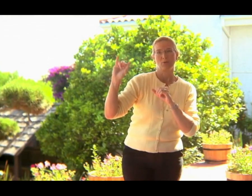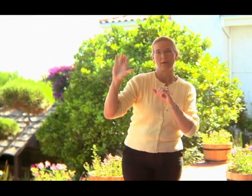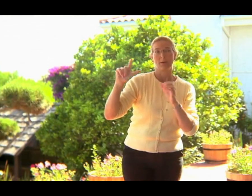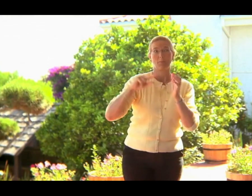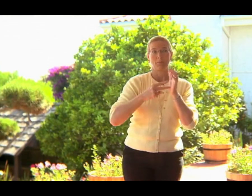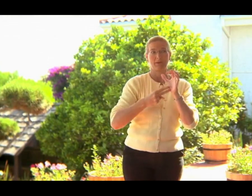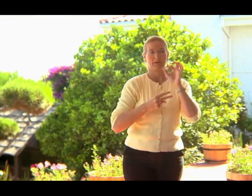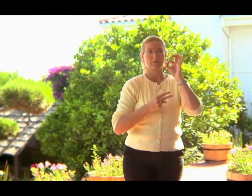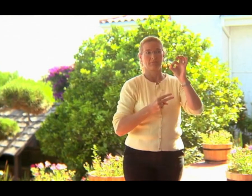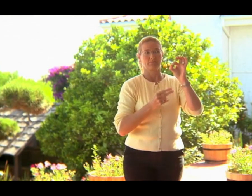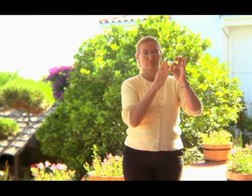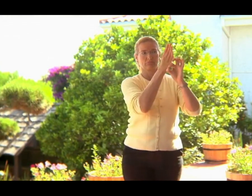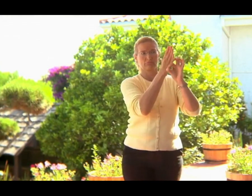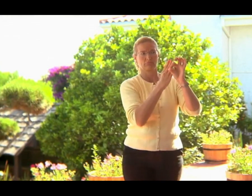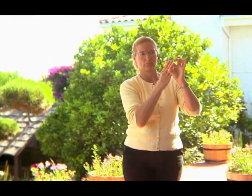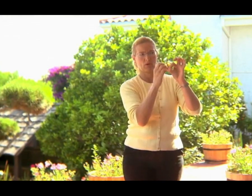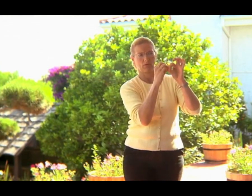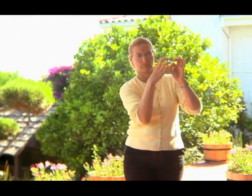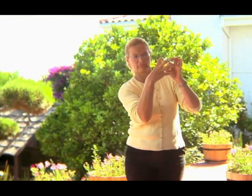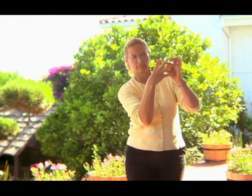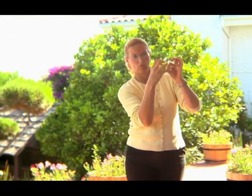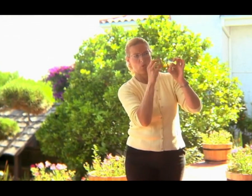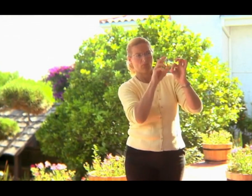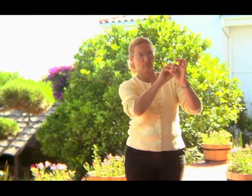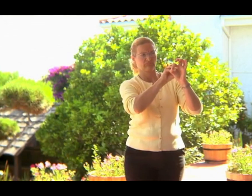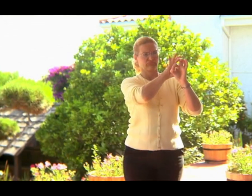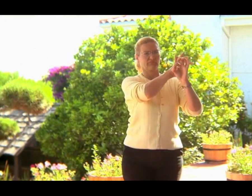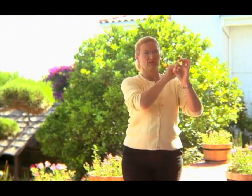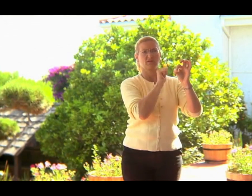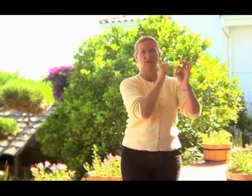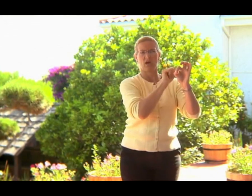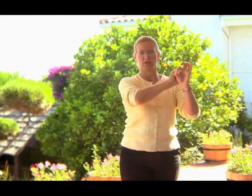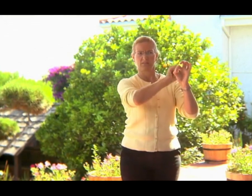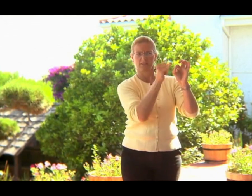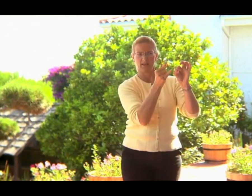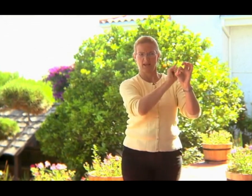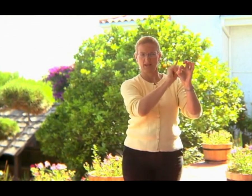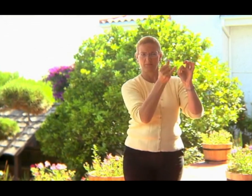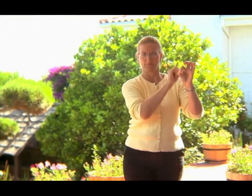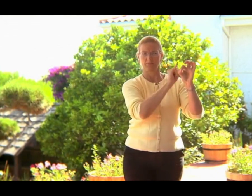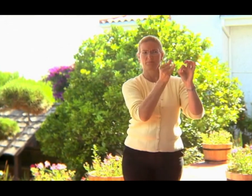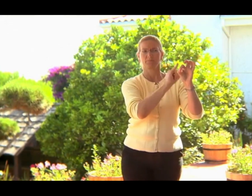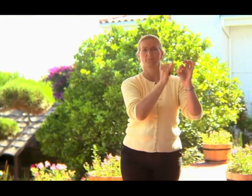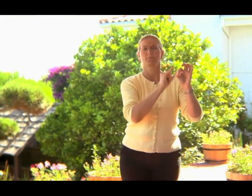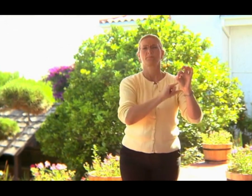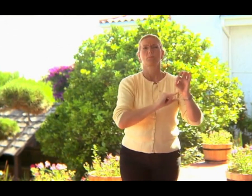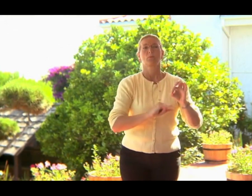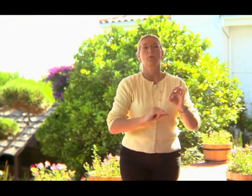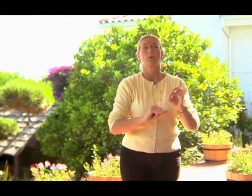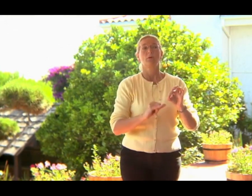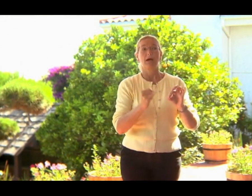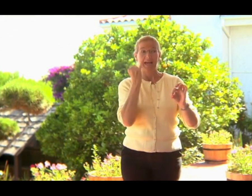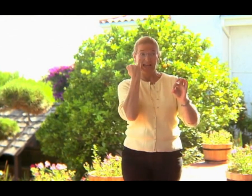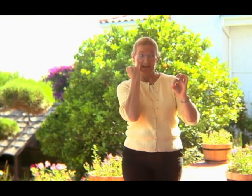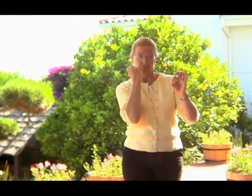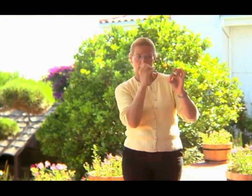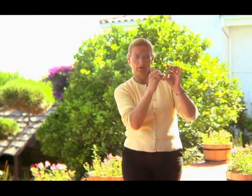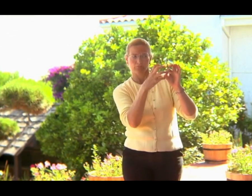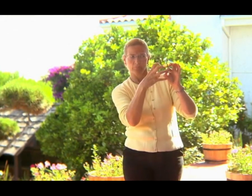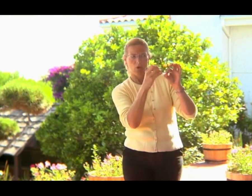without symmetry, or without the two halves being the same. That means that when you look at the two halves of a mole, one half is not the same